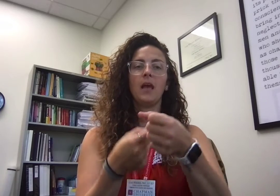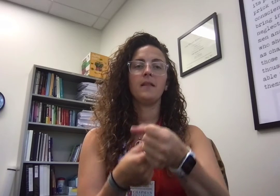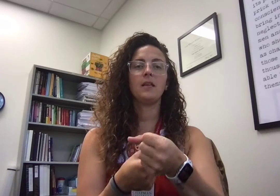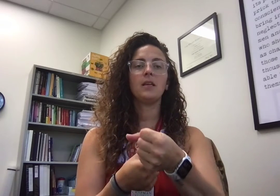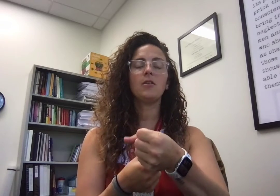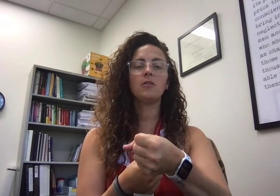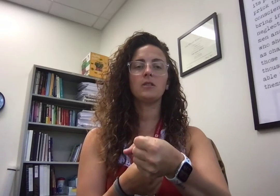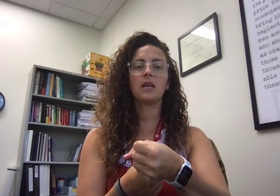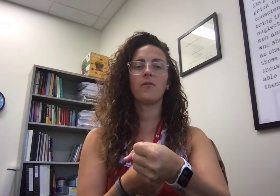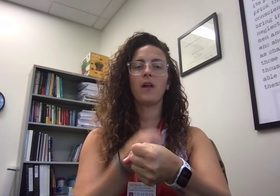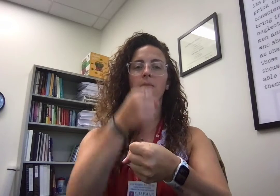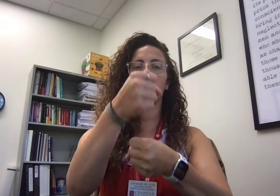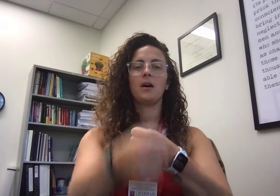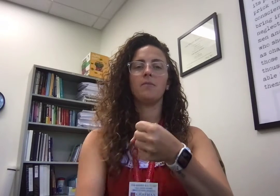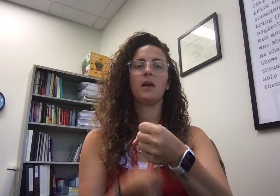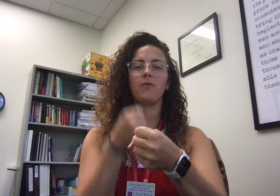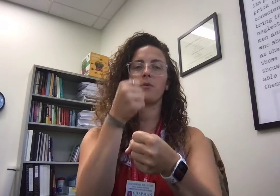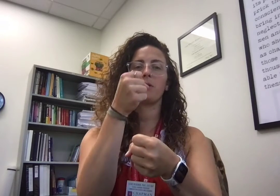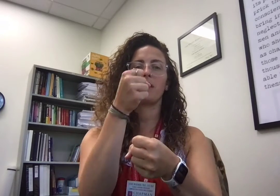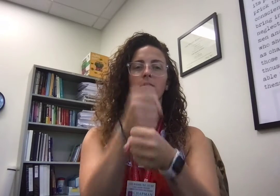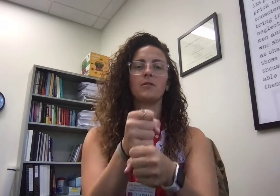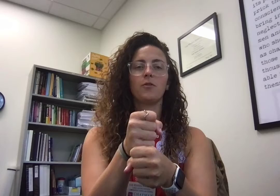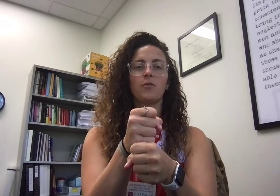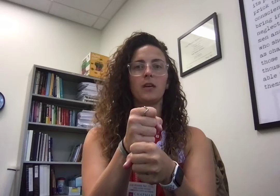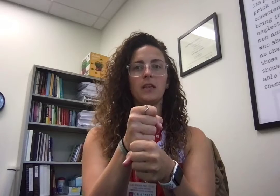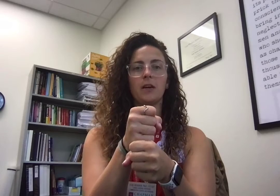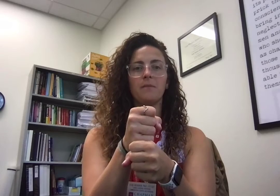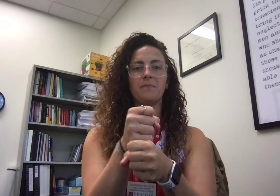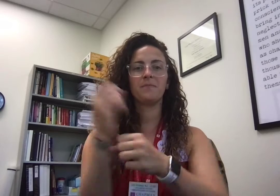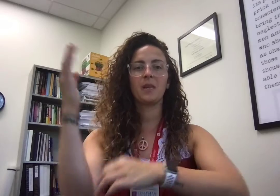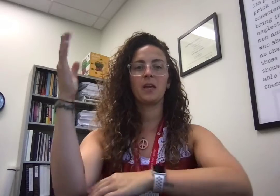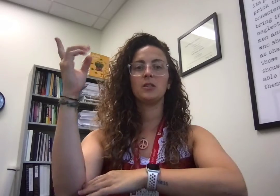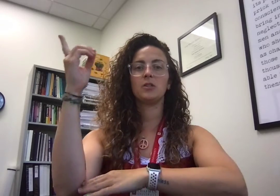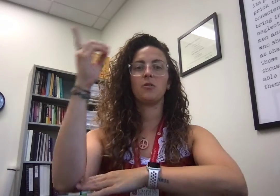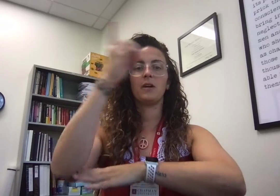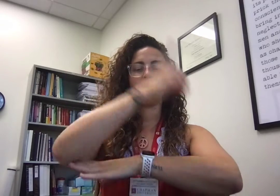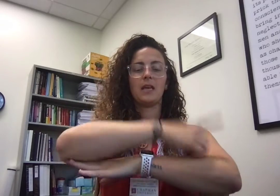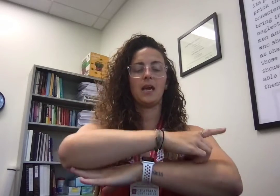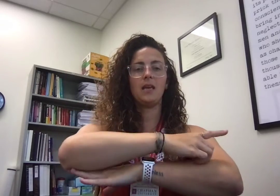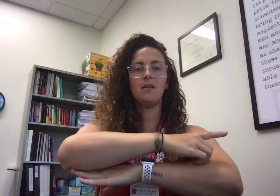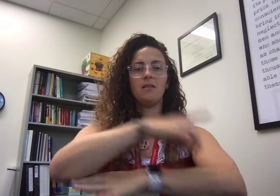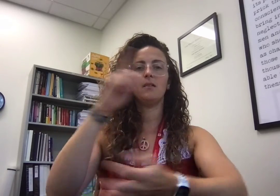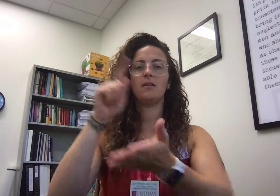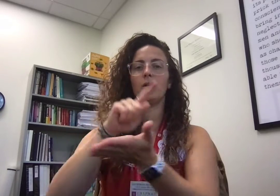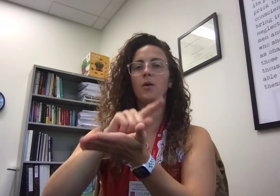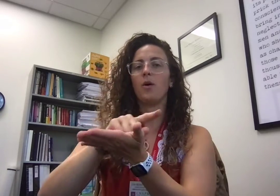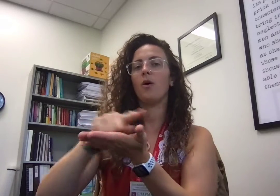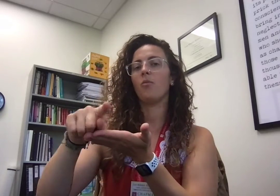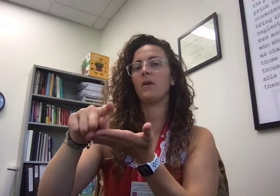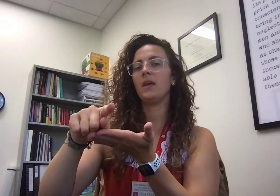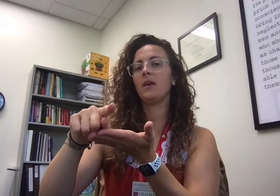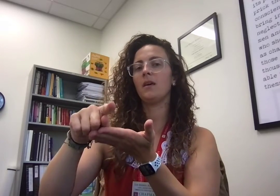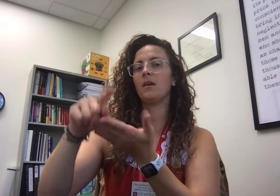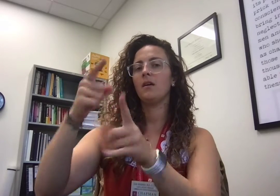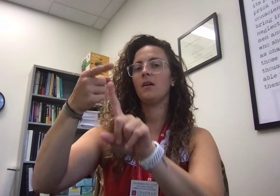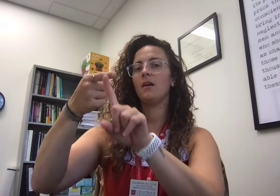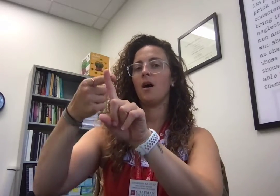then a year, you take a flat palm and flip it around for a year. So a day, a week, a